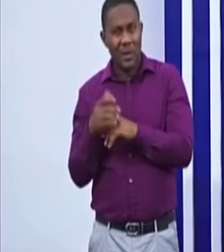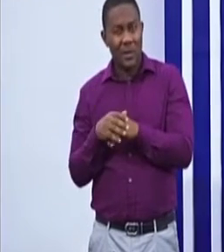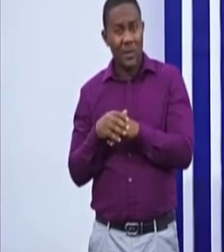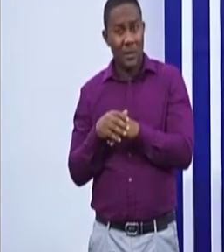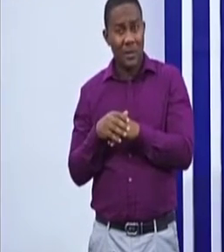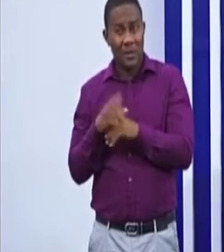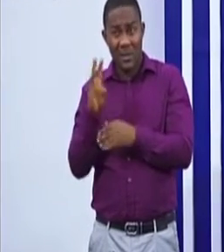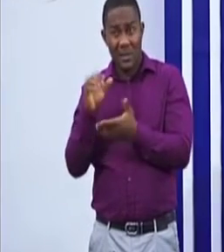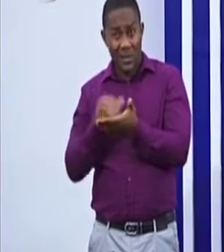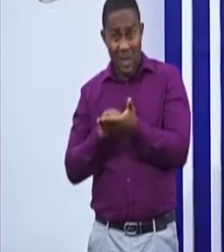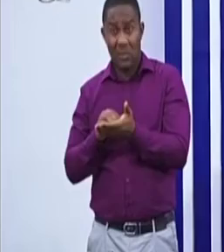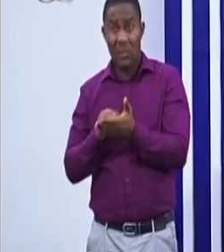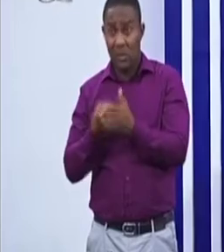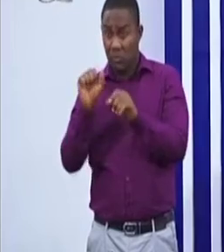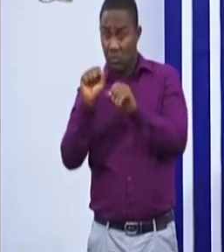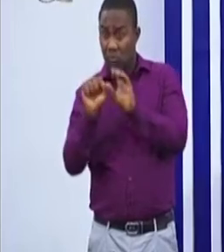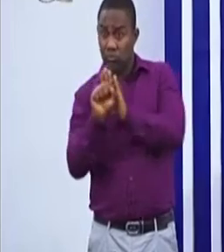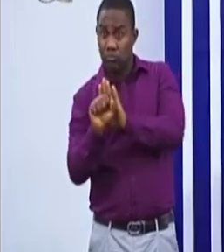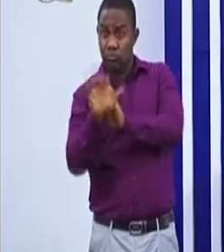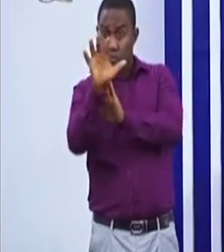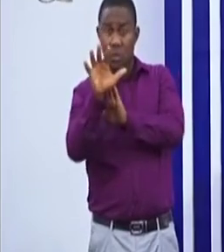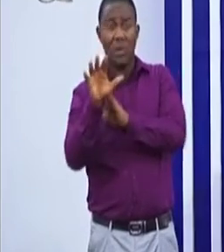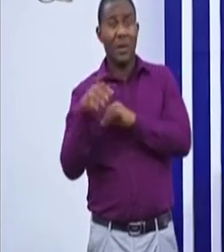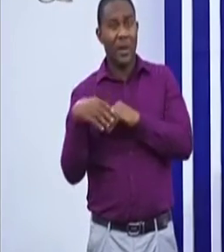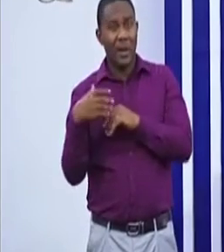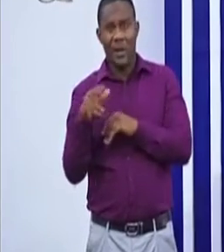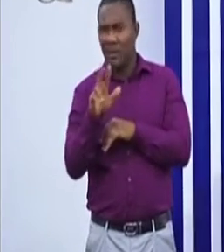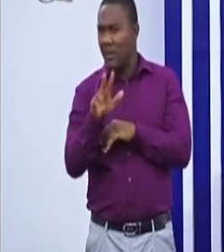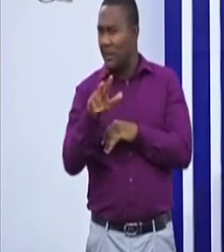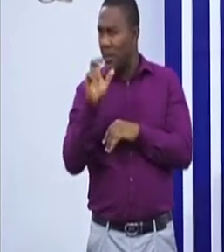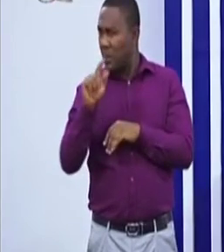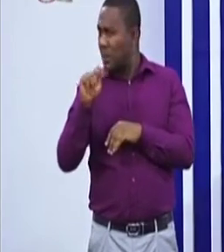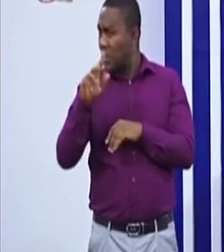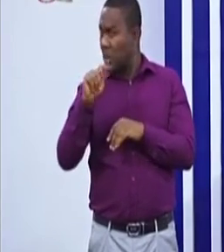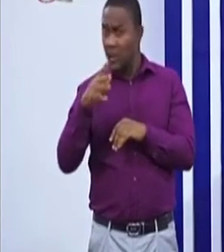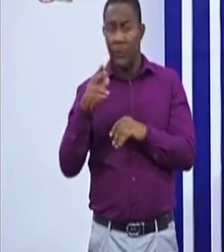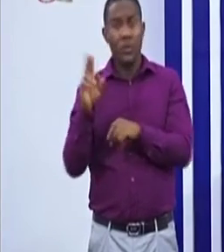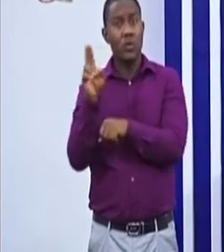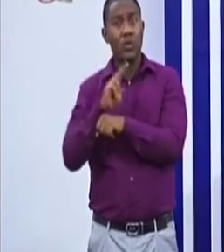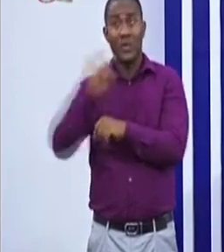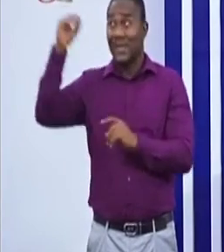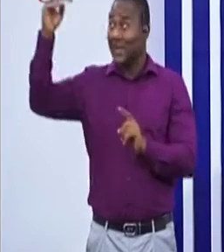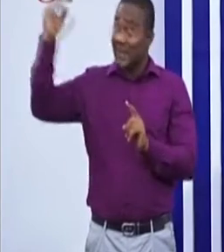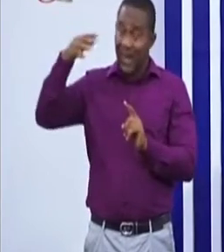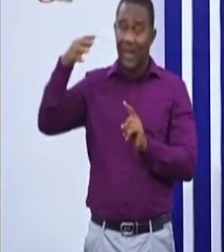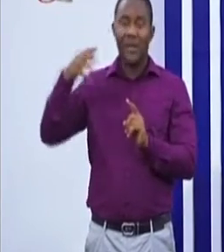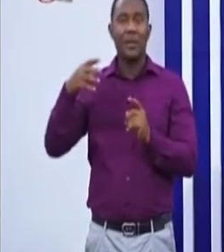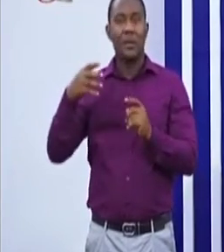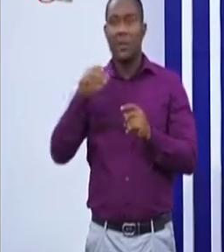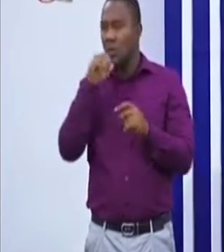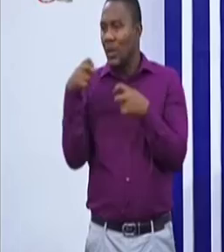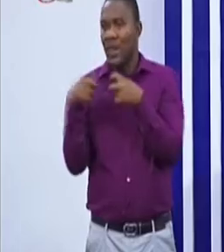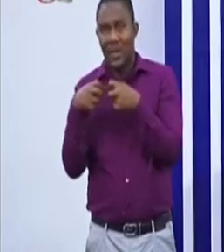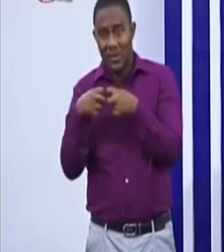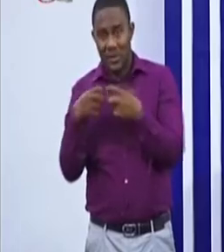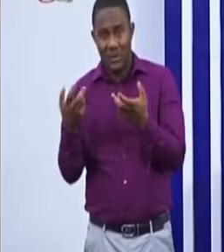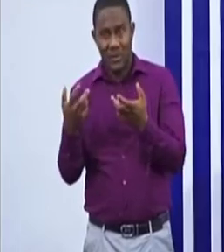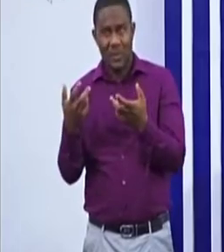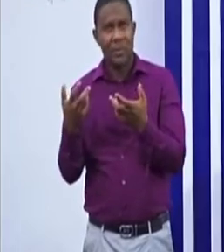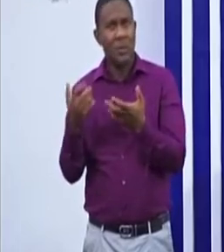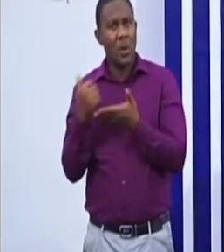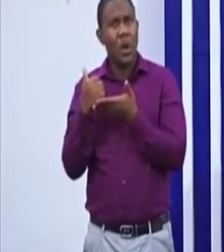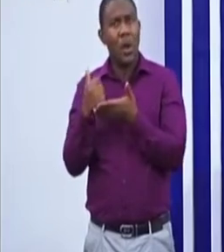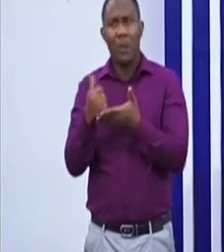TV sets, which are all solar powered, to 300 villages around the country to facilitate